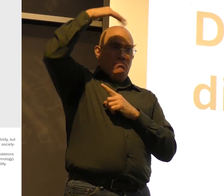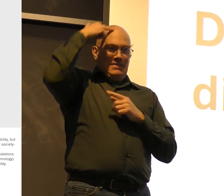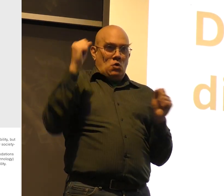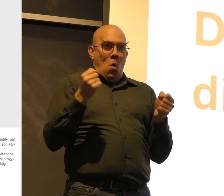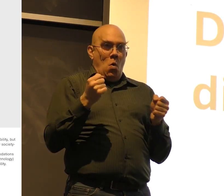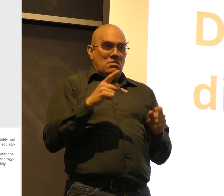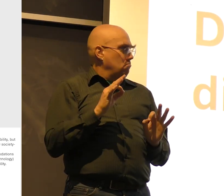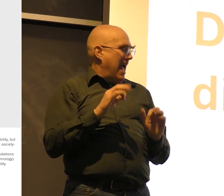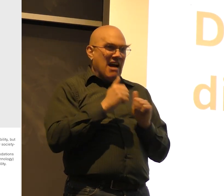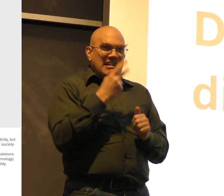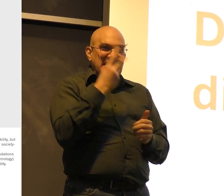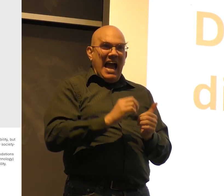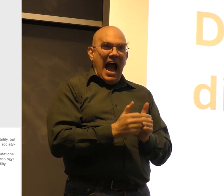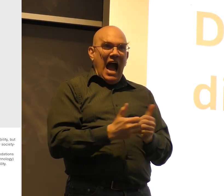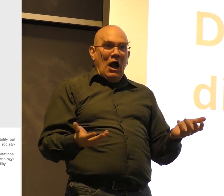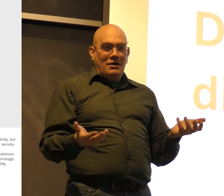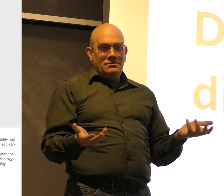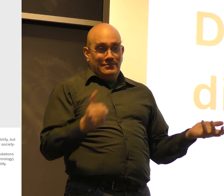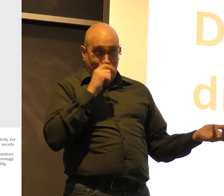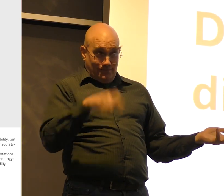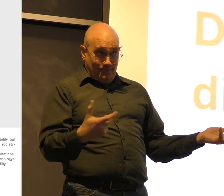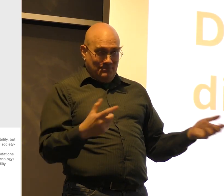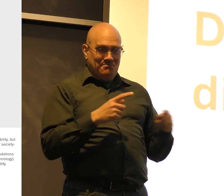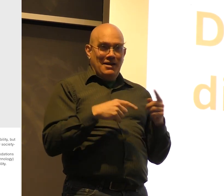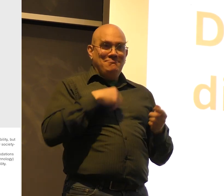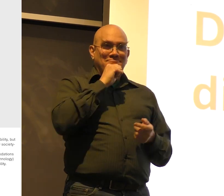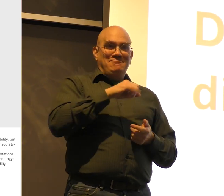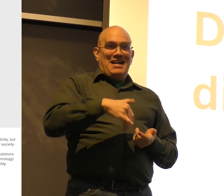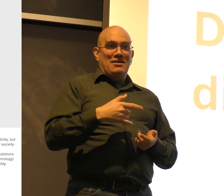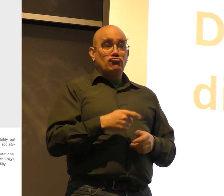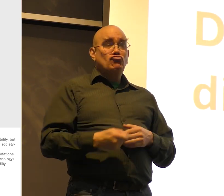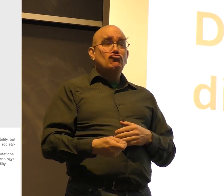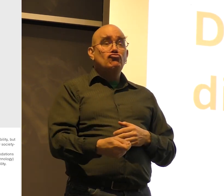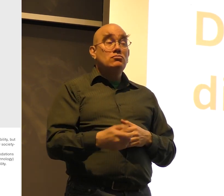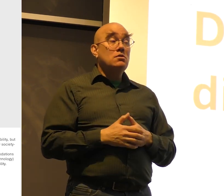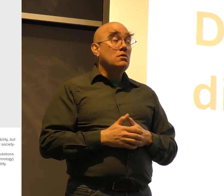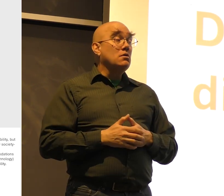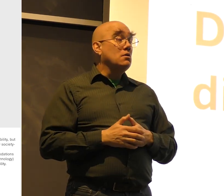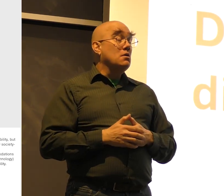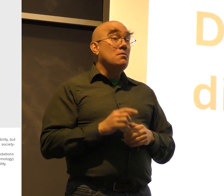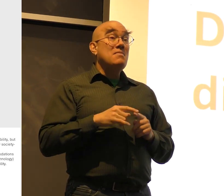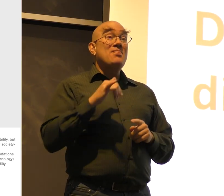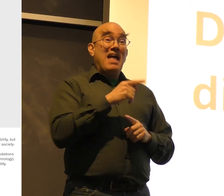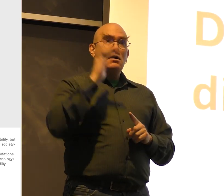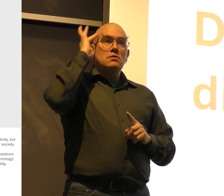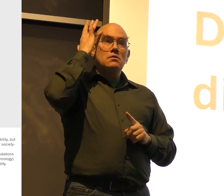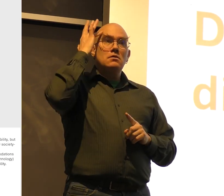and they are completely wrapped up in the freezing cold, and I'm always just trying to figure out how they can navigate dressed up like that, because people are always like, how can they see where they're going